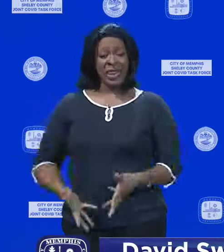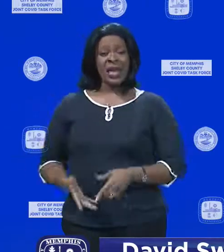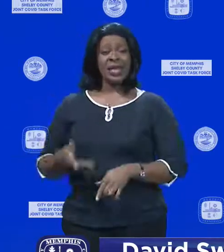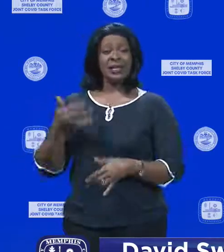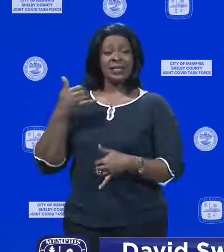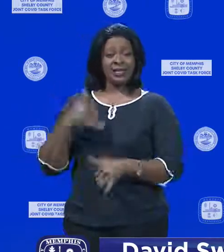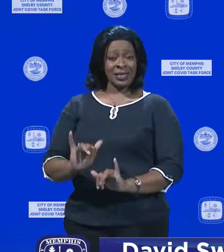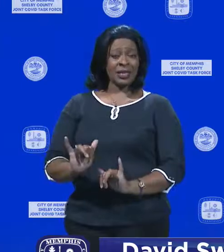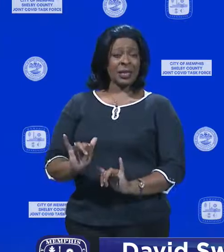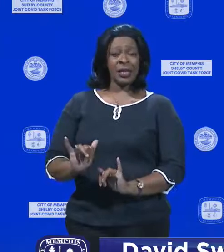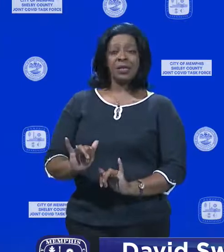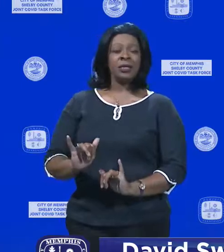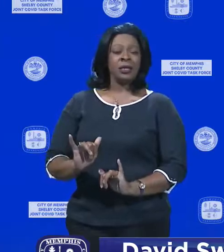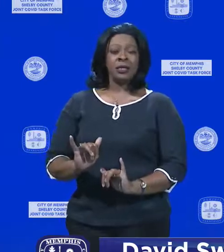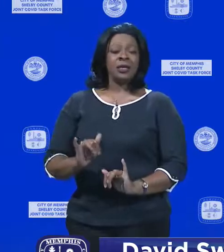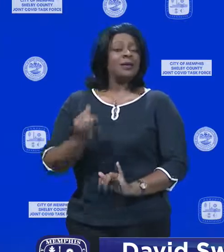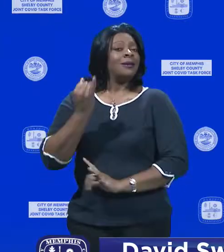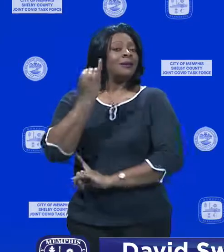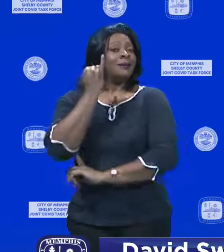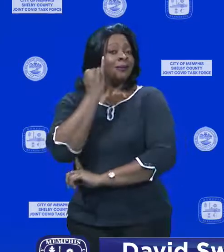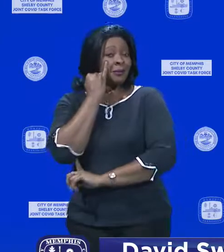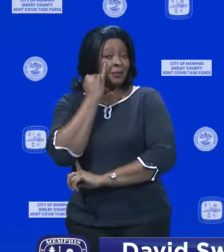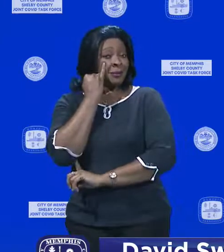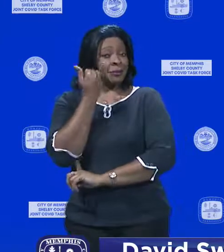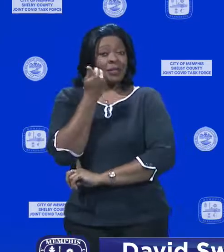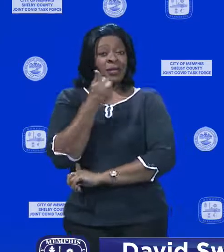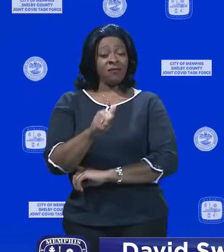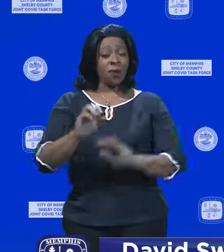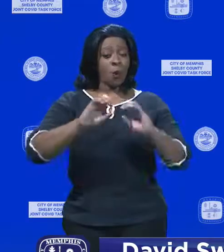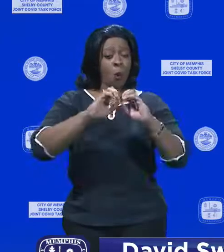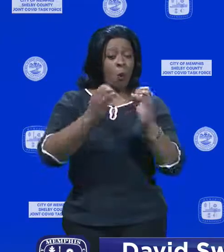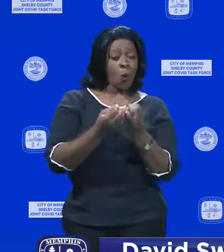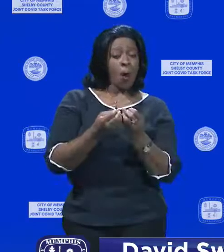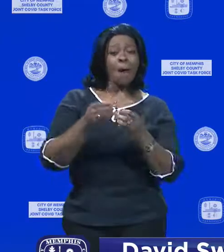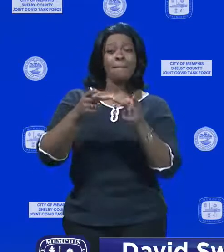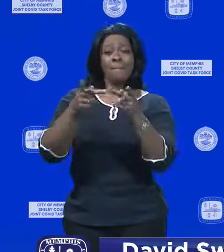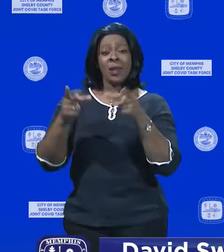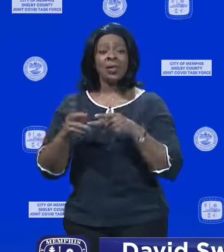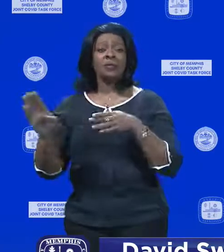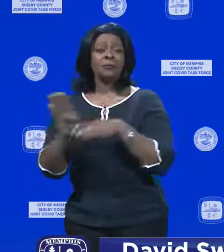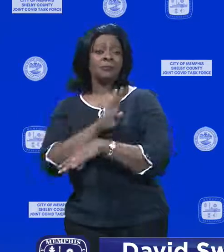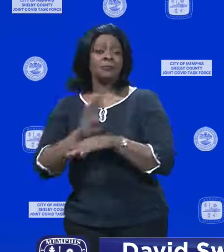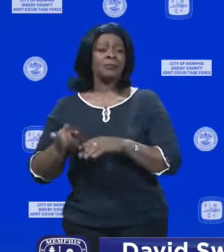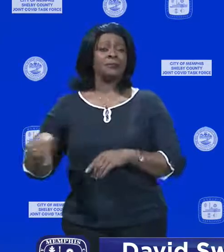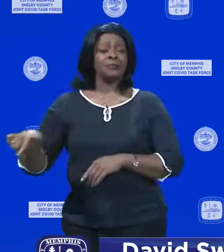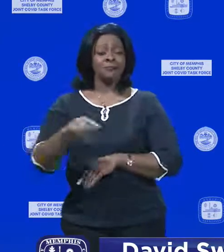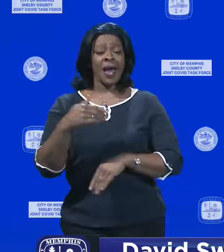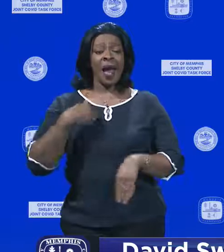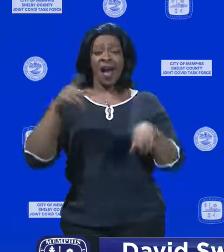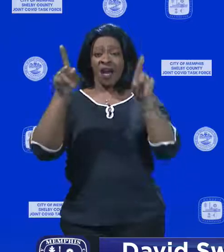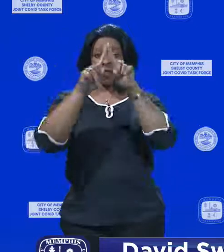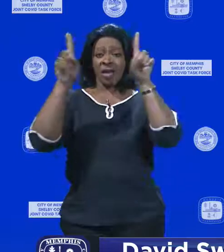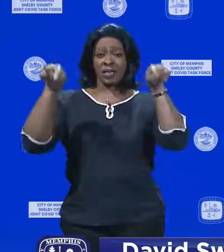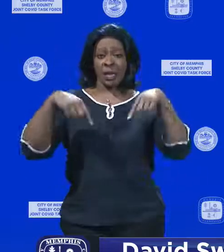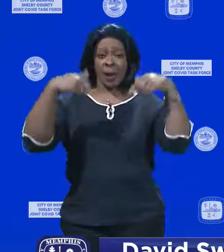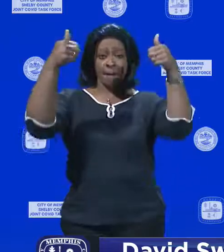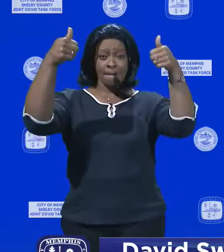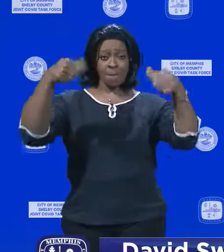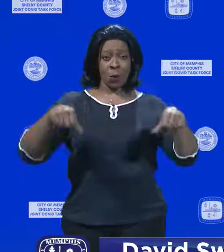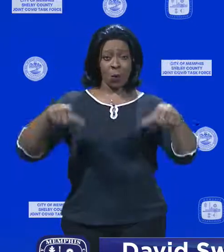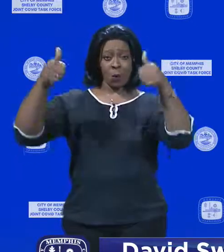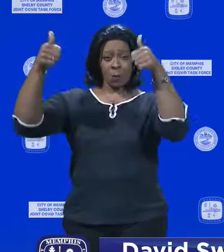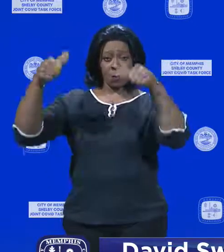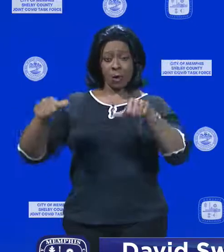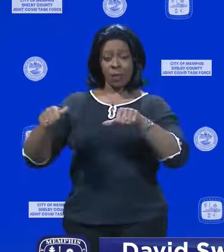place is that if any organization, place, or business has a sign posted